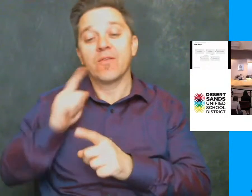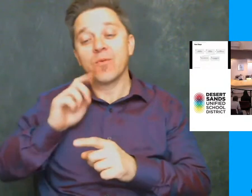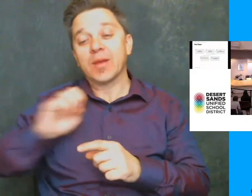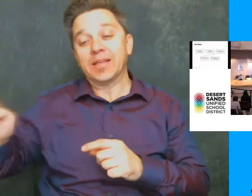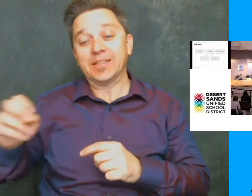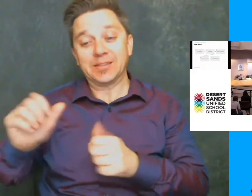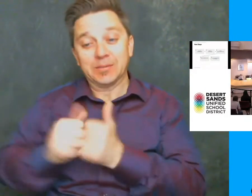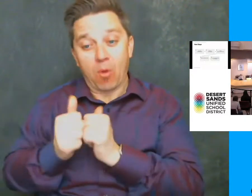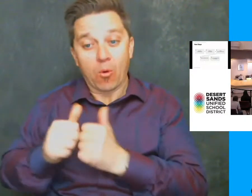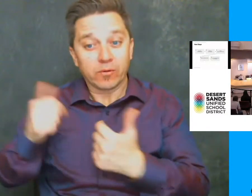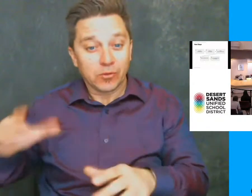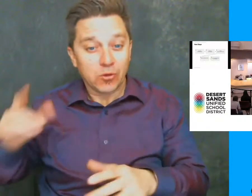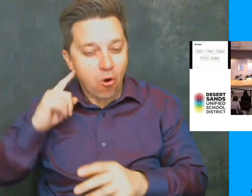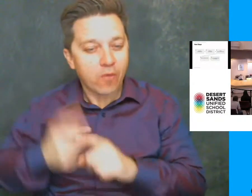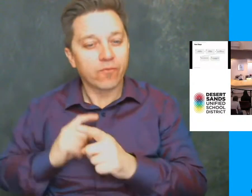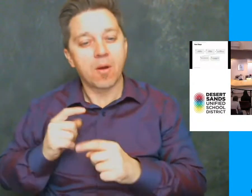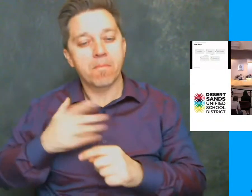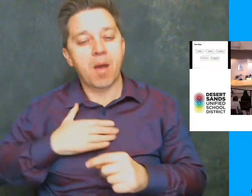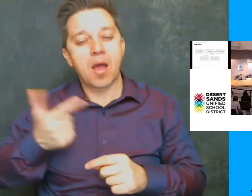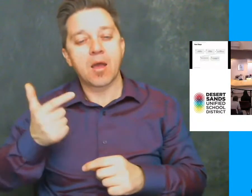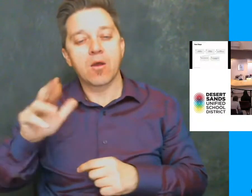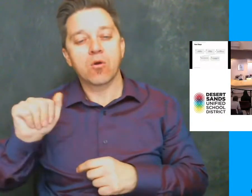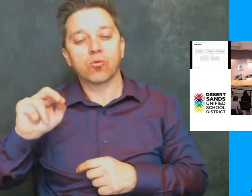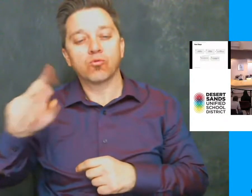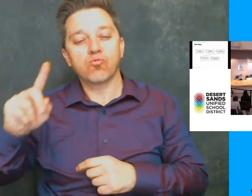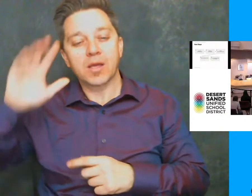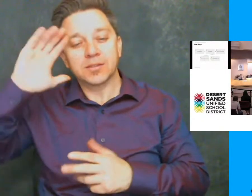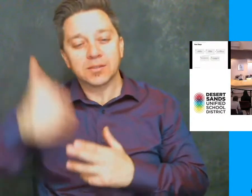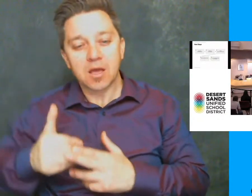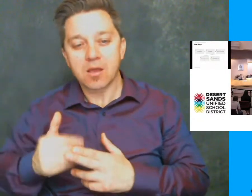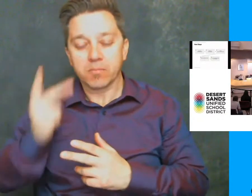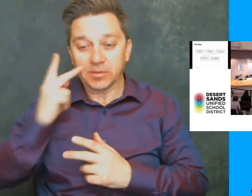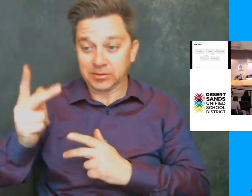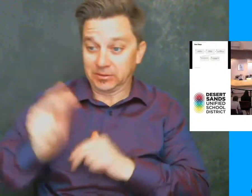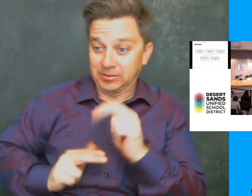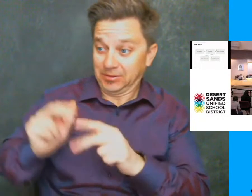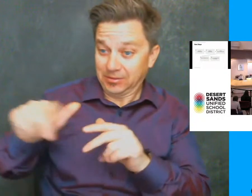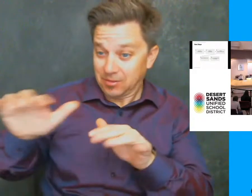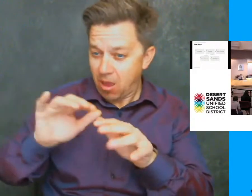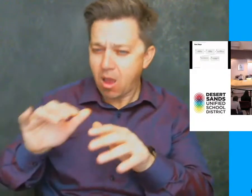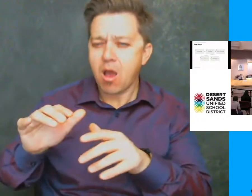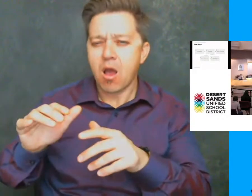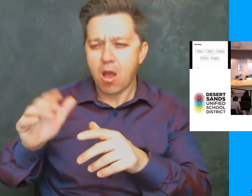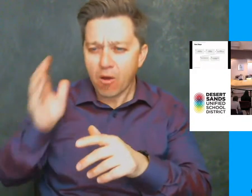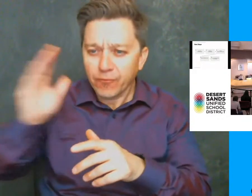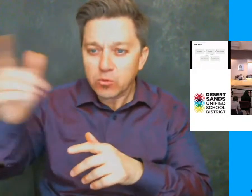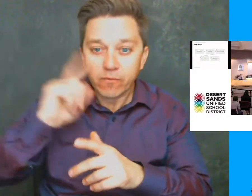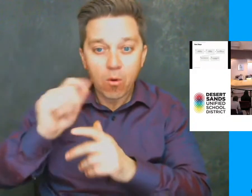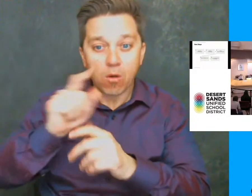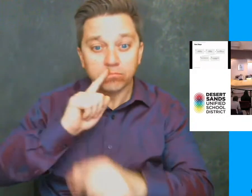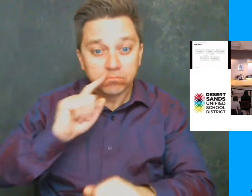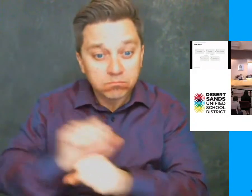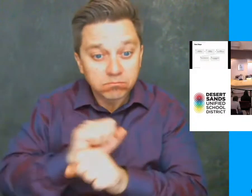but to see these facilities, and this is something of the future of, you know, competing and things, I think that that would